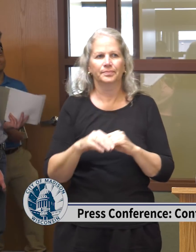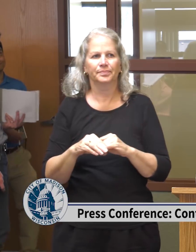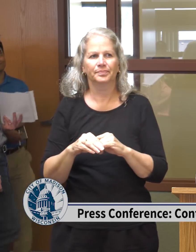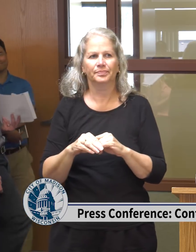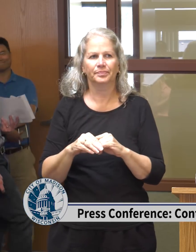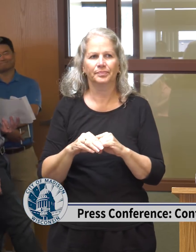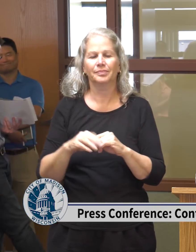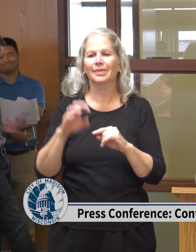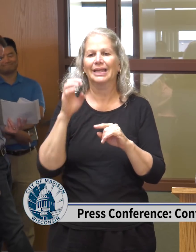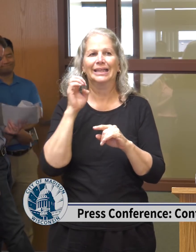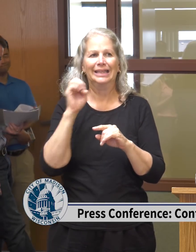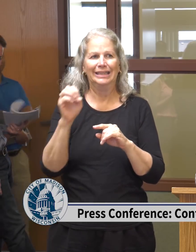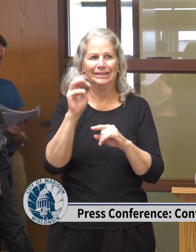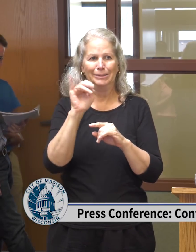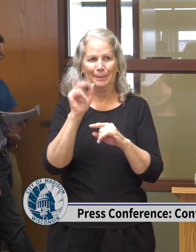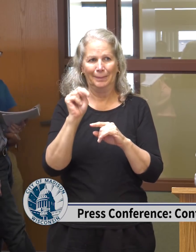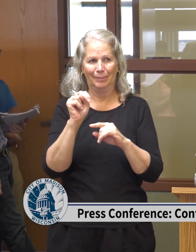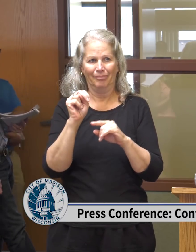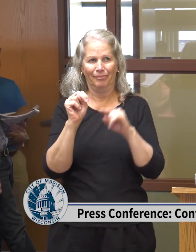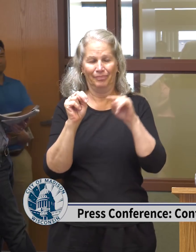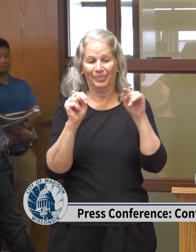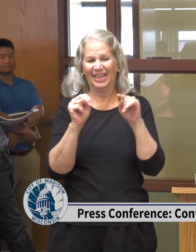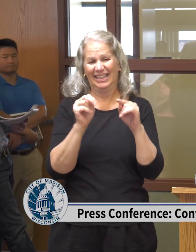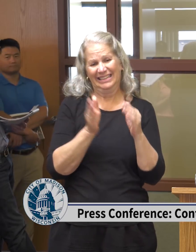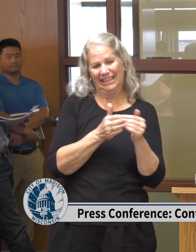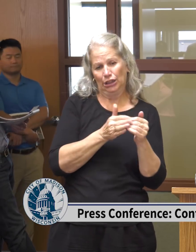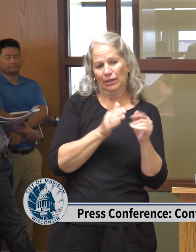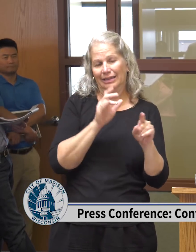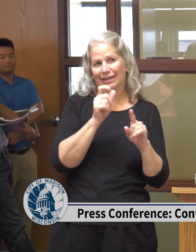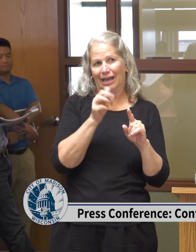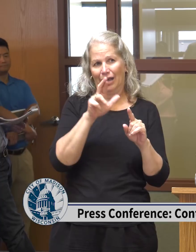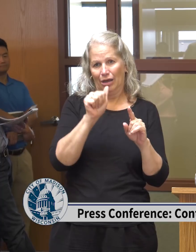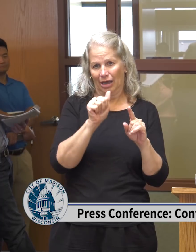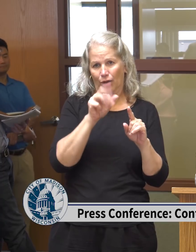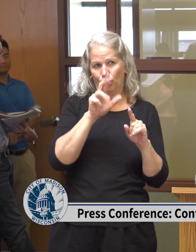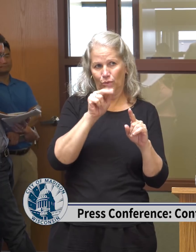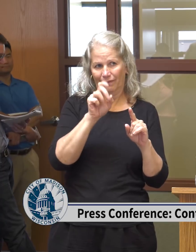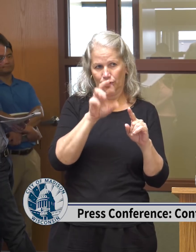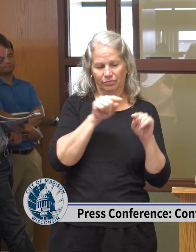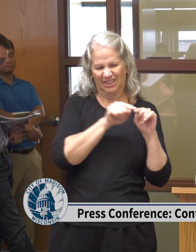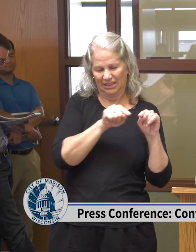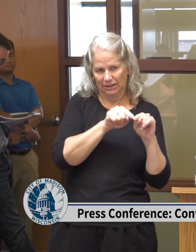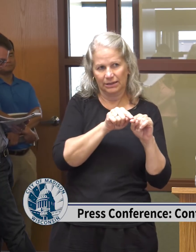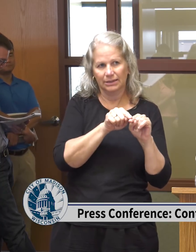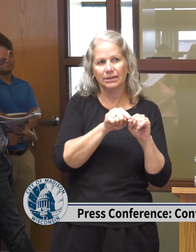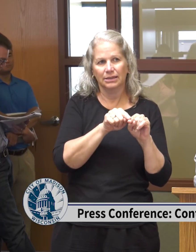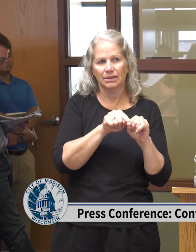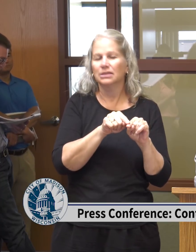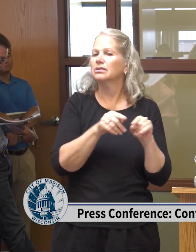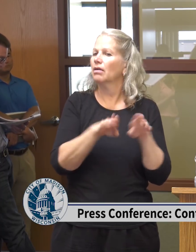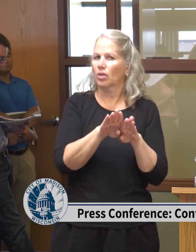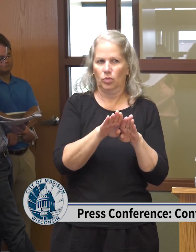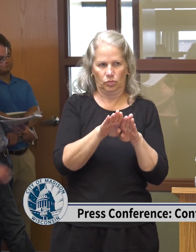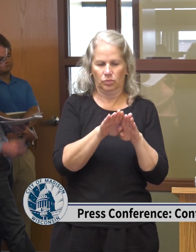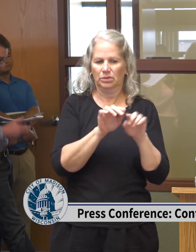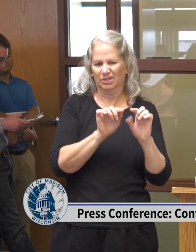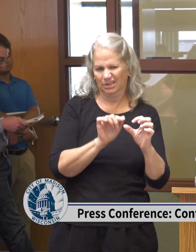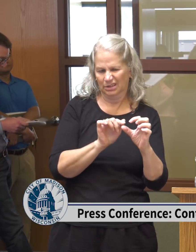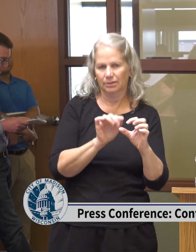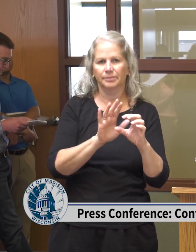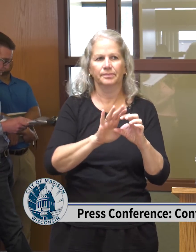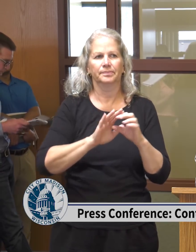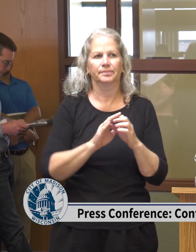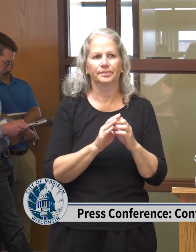closed. Marston by Tenney Park between Johnson and Sherman is